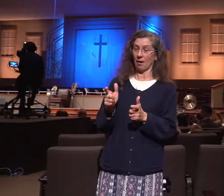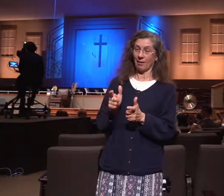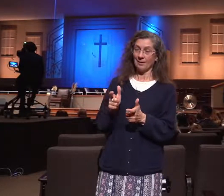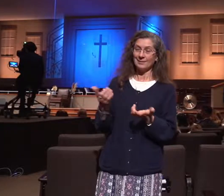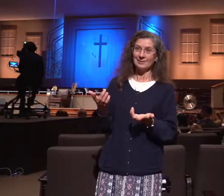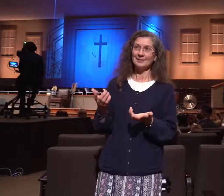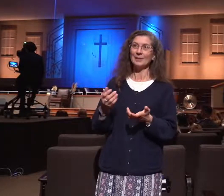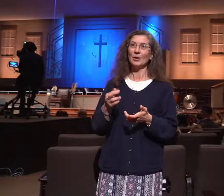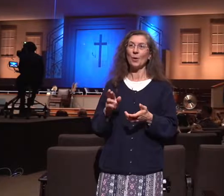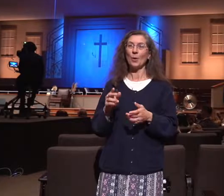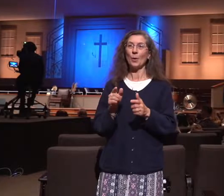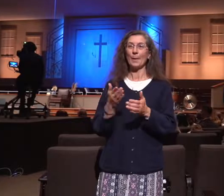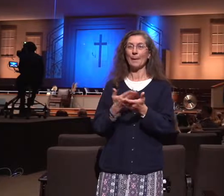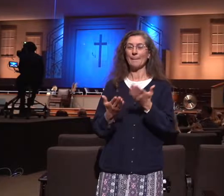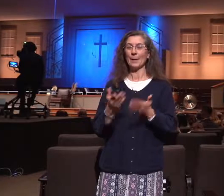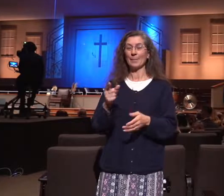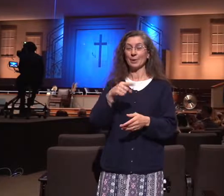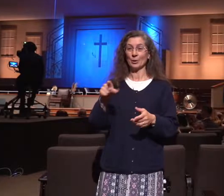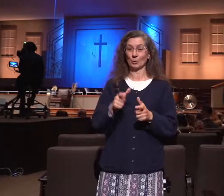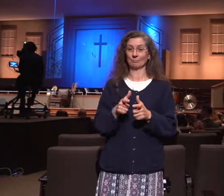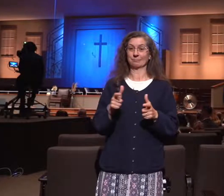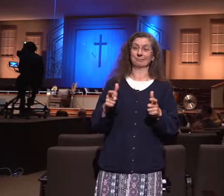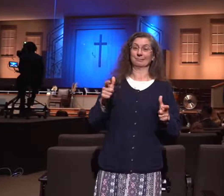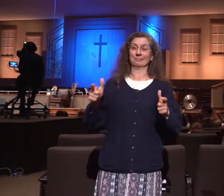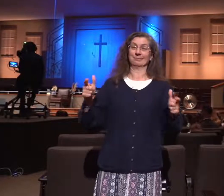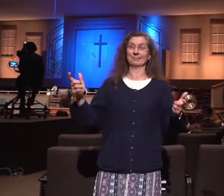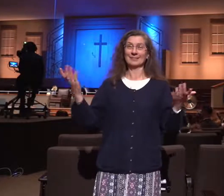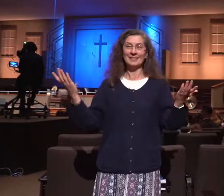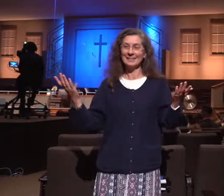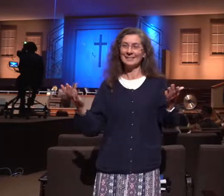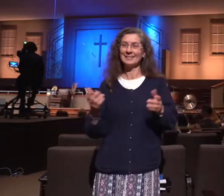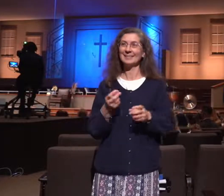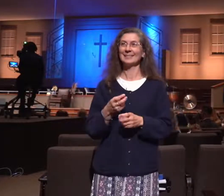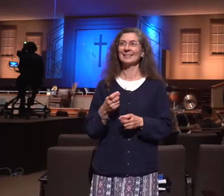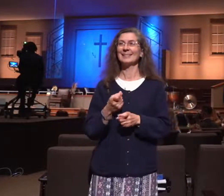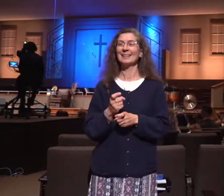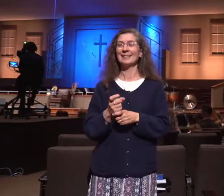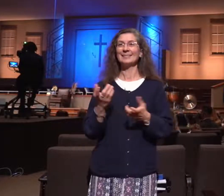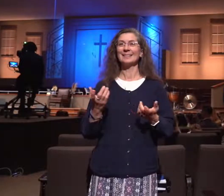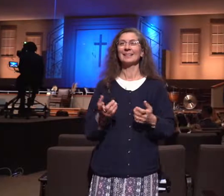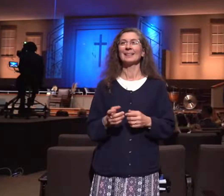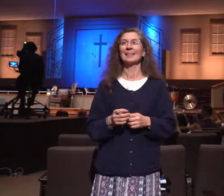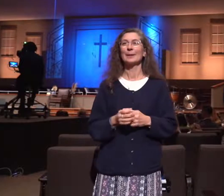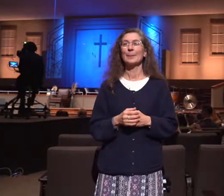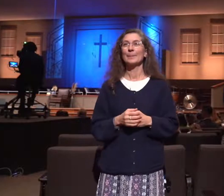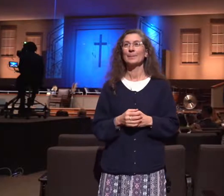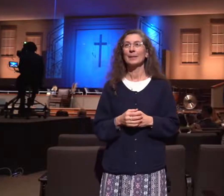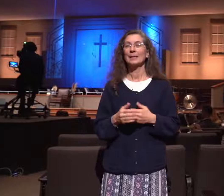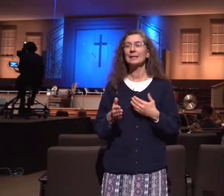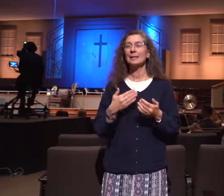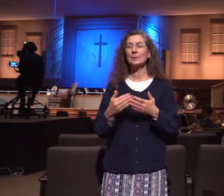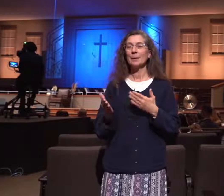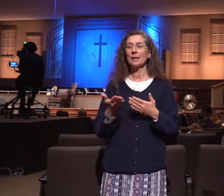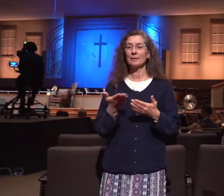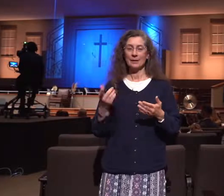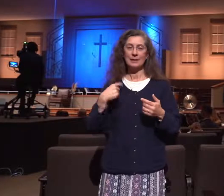Or you begin to expand, amen? And, you know, it doesn't matter what we have.